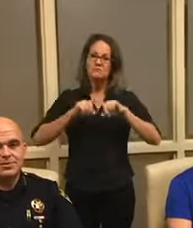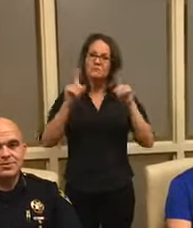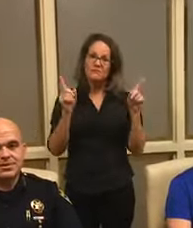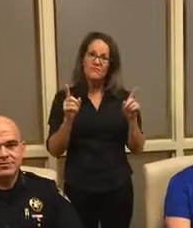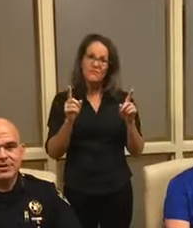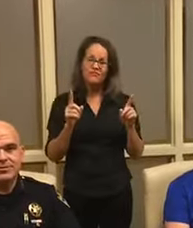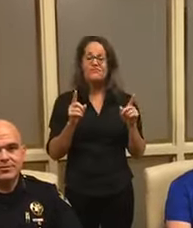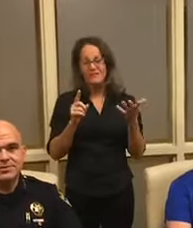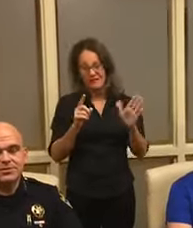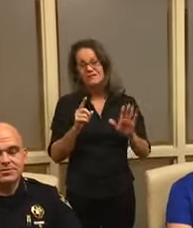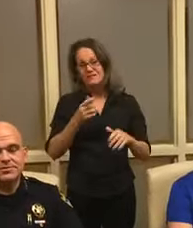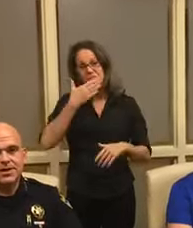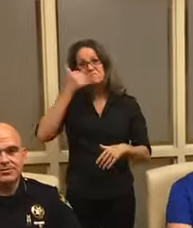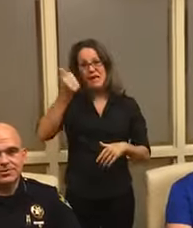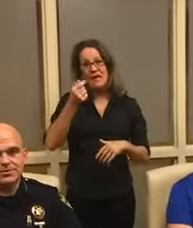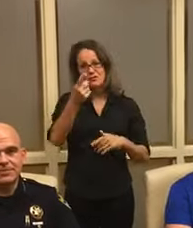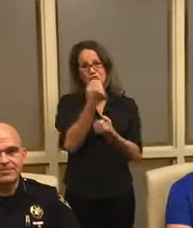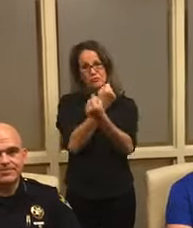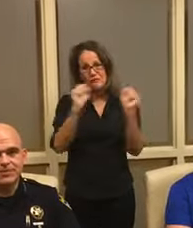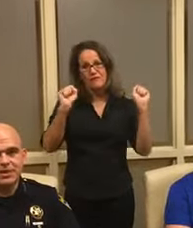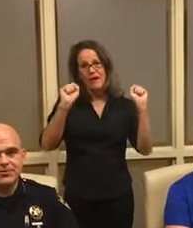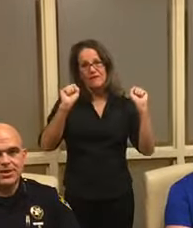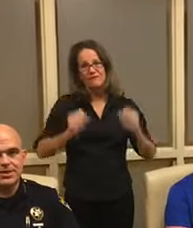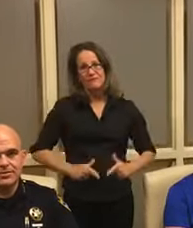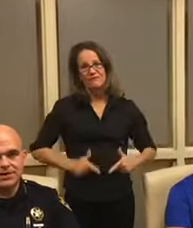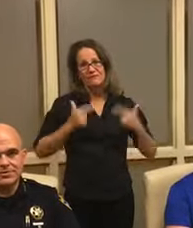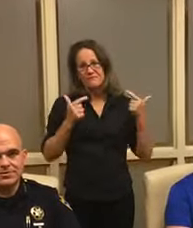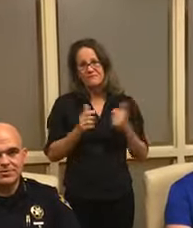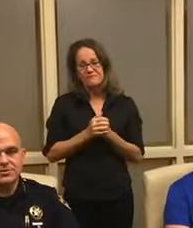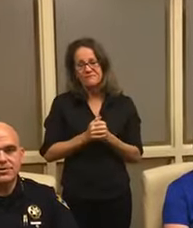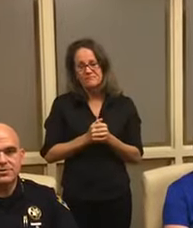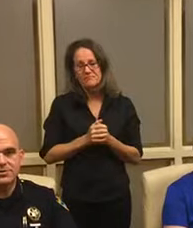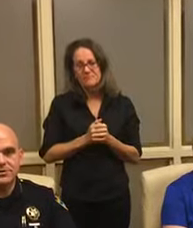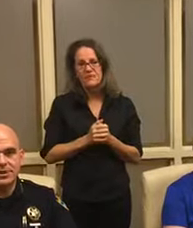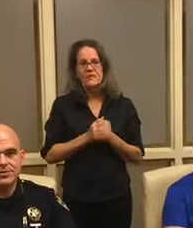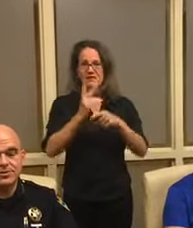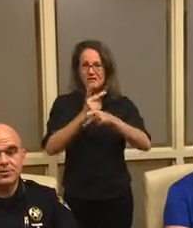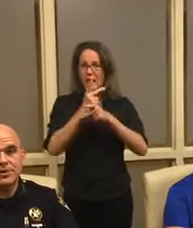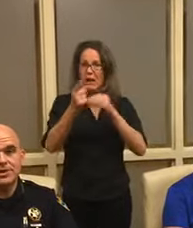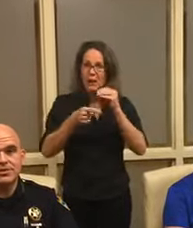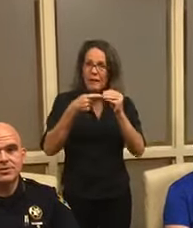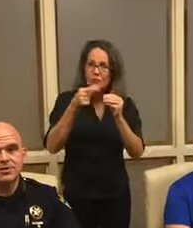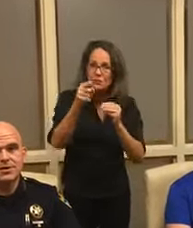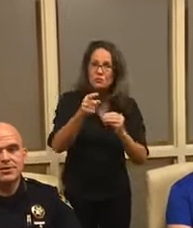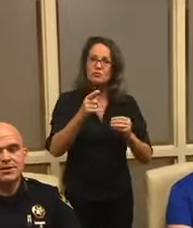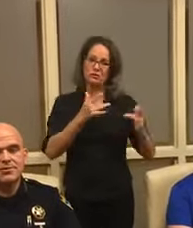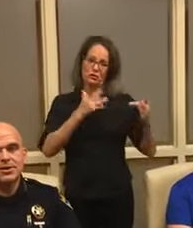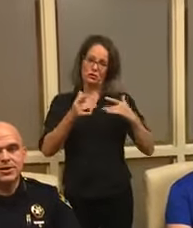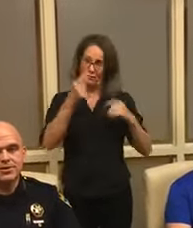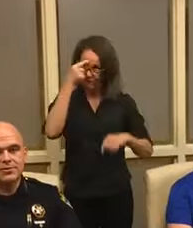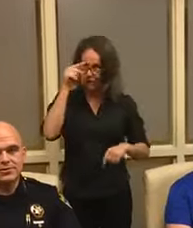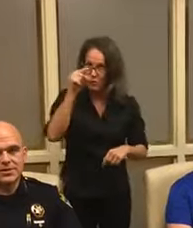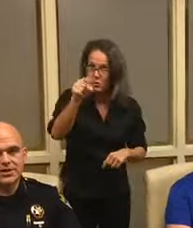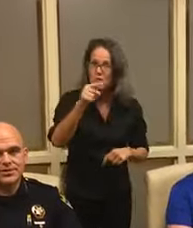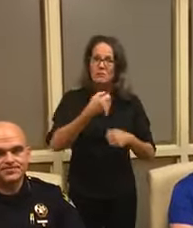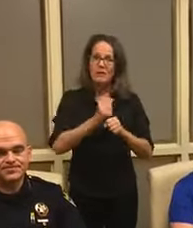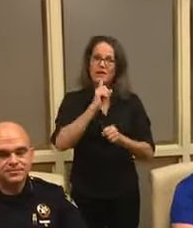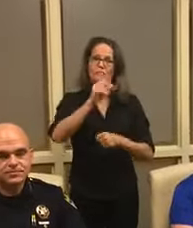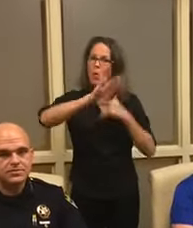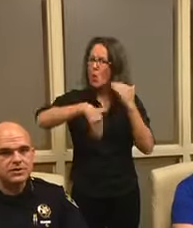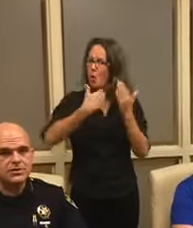do yourself a favor and make sure you survive this storm. We care about you. We're concerned about you. We want to make sure that we all get through this